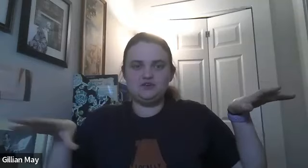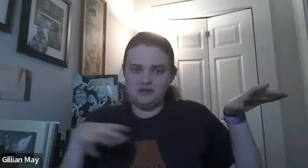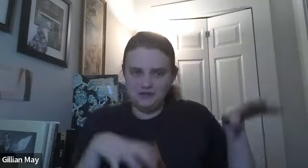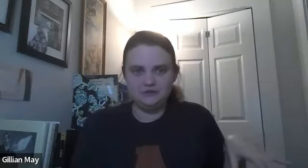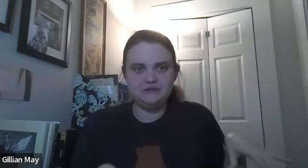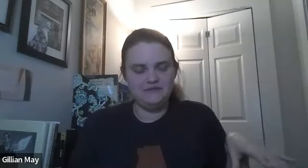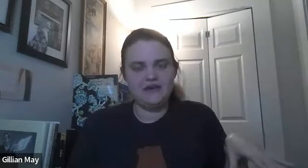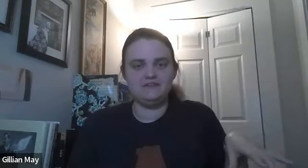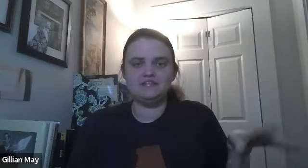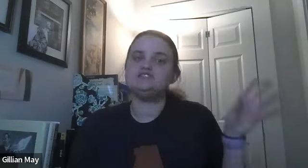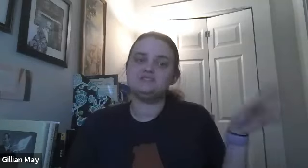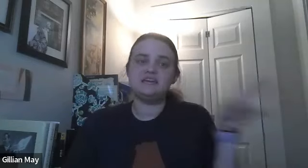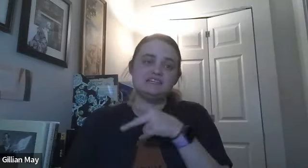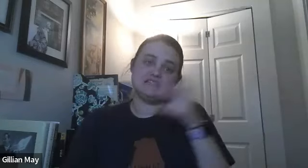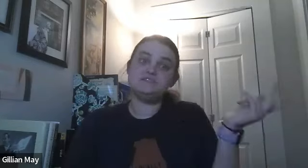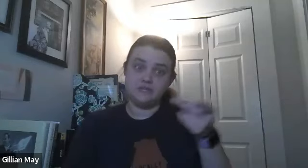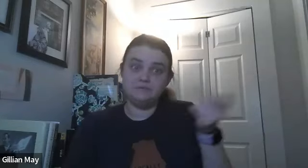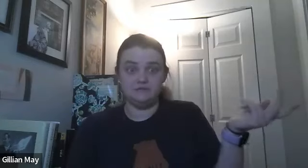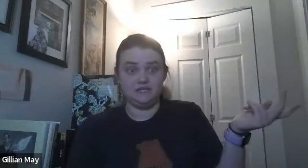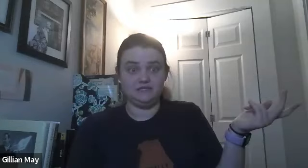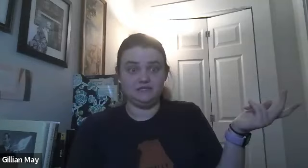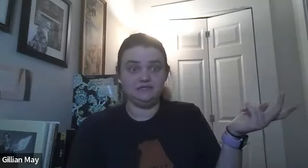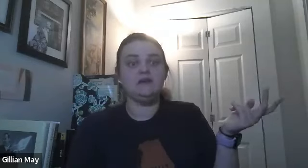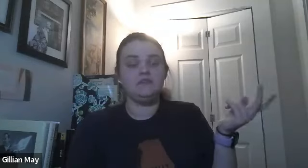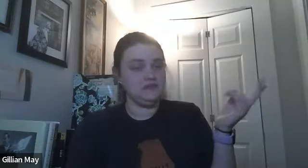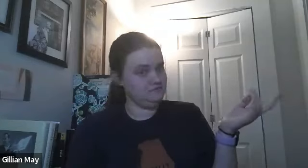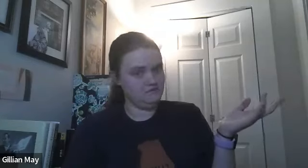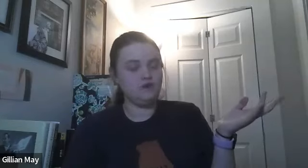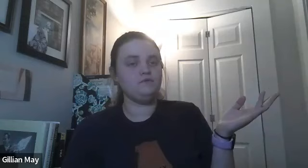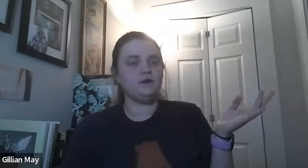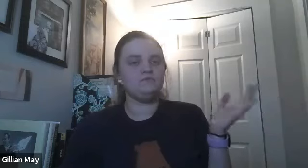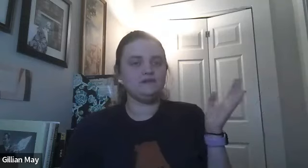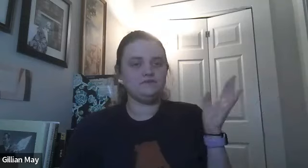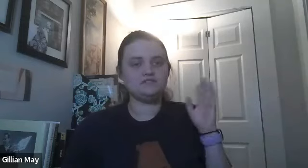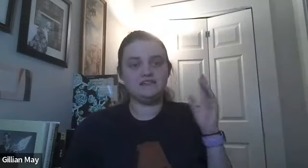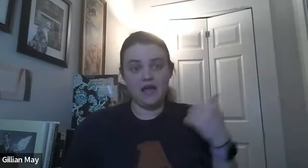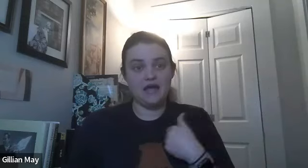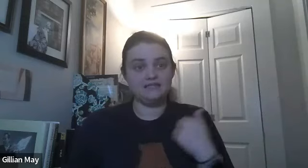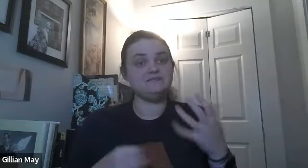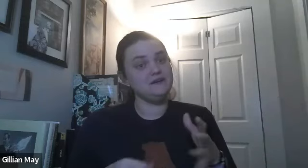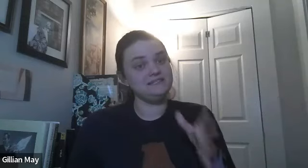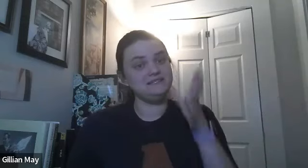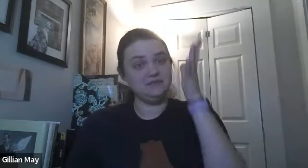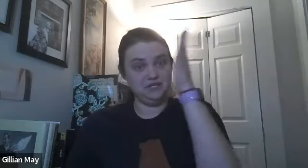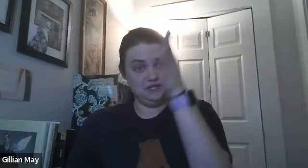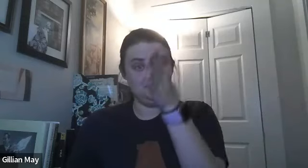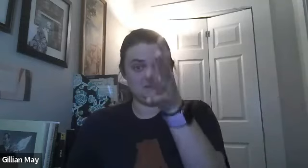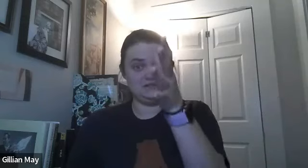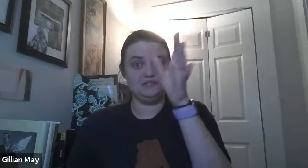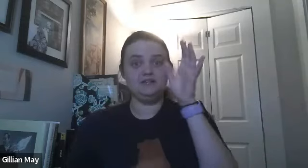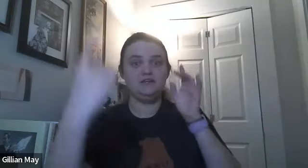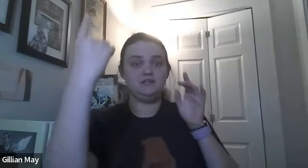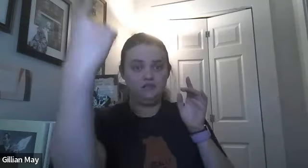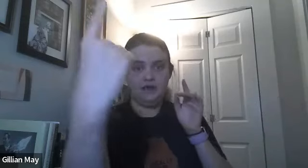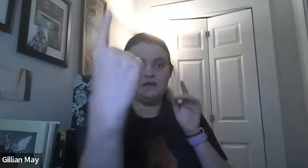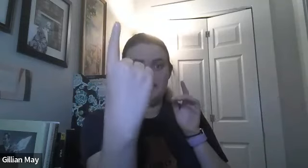you're included in that. Unless you're saying it's nice for them to meet, then go for it. But if you're saying like, it's very nice to meet you as a person, you have that